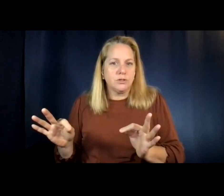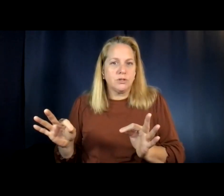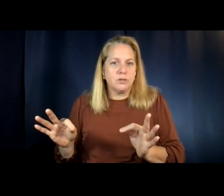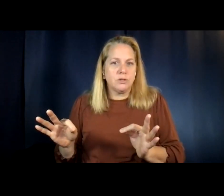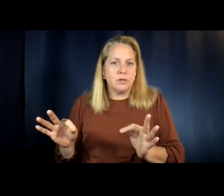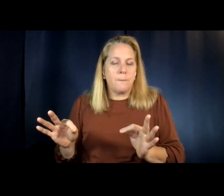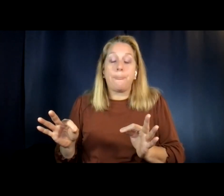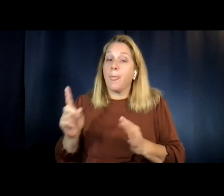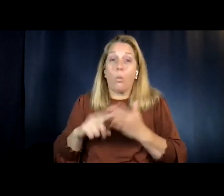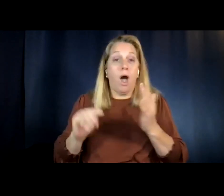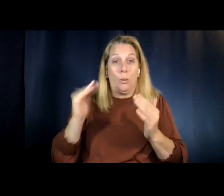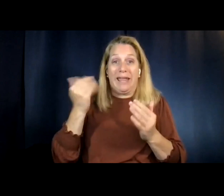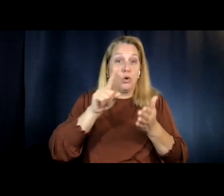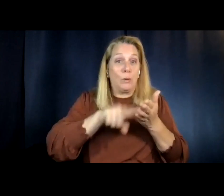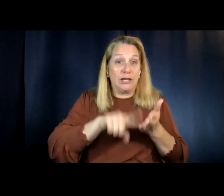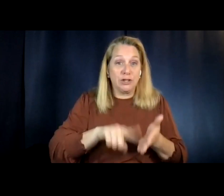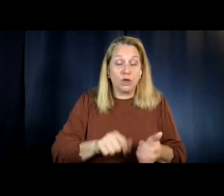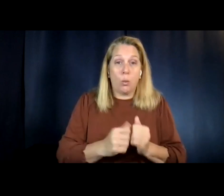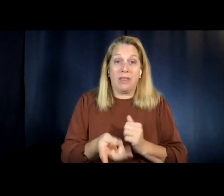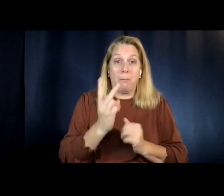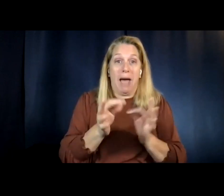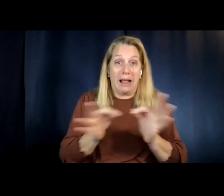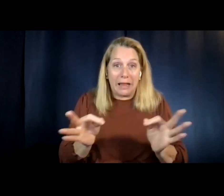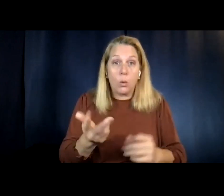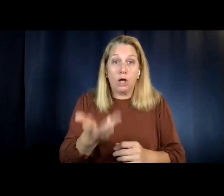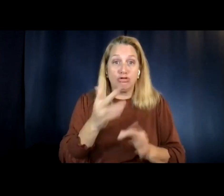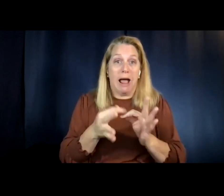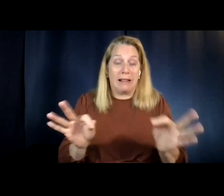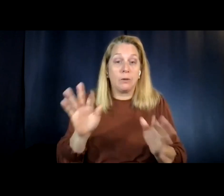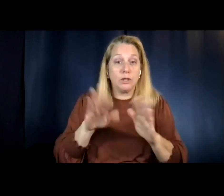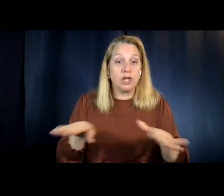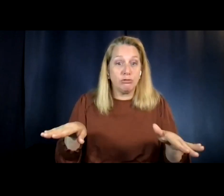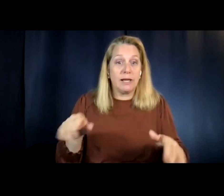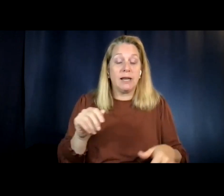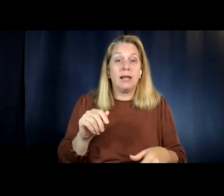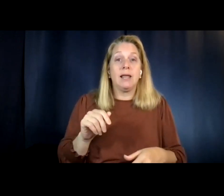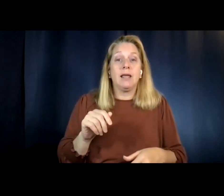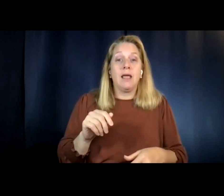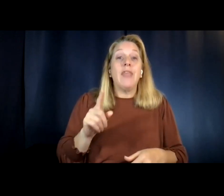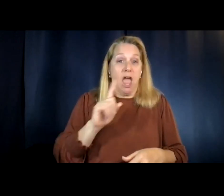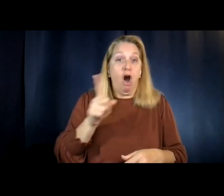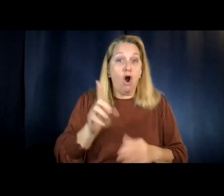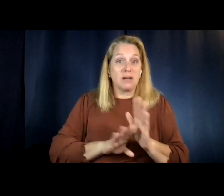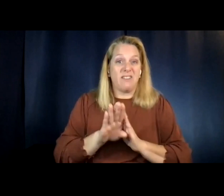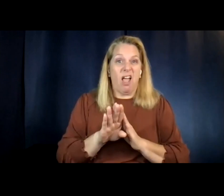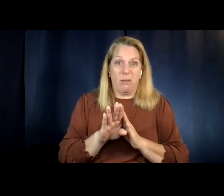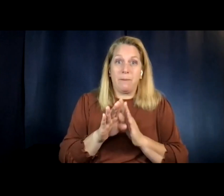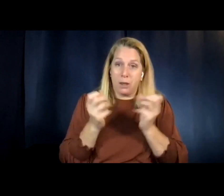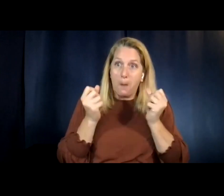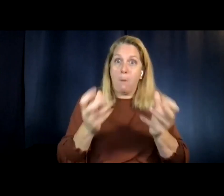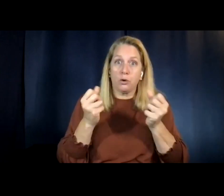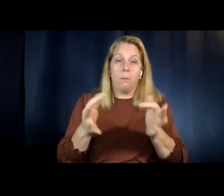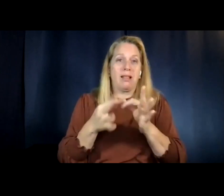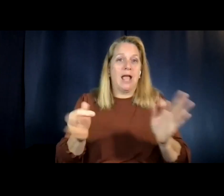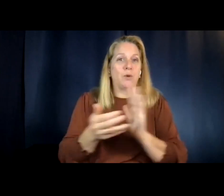What we find with the research with bilinguals and trilinguals is that they are developing multiple, language skills at